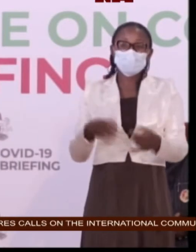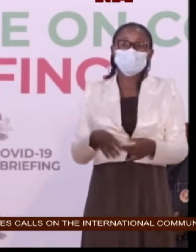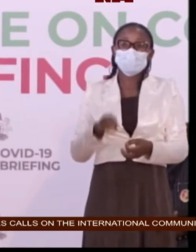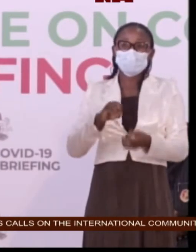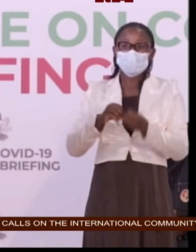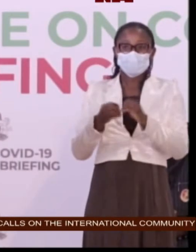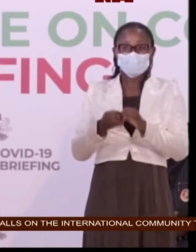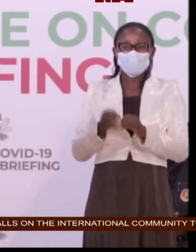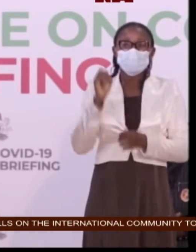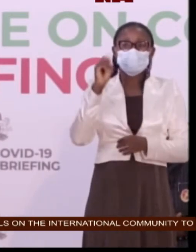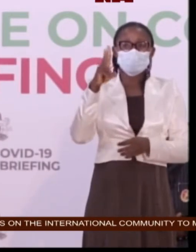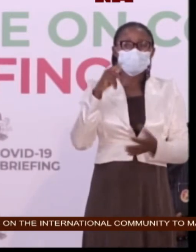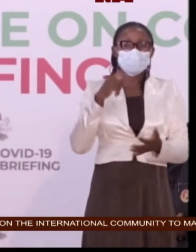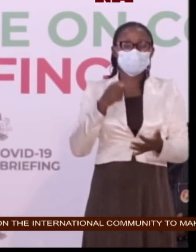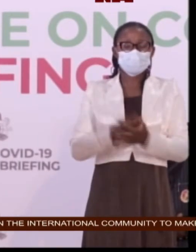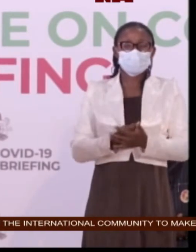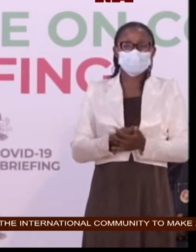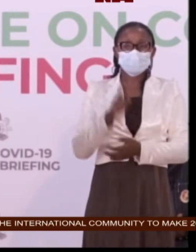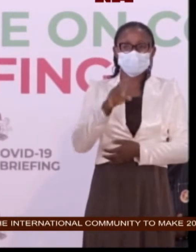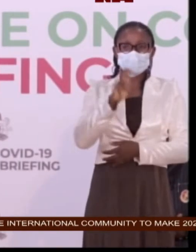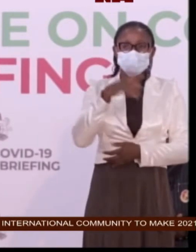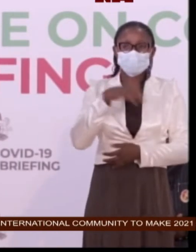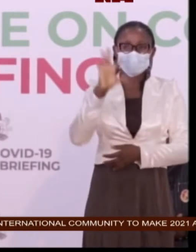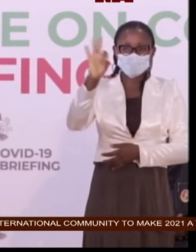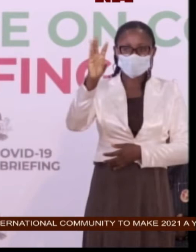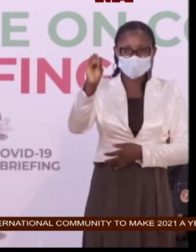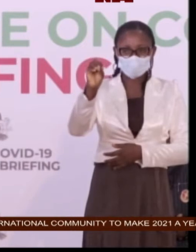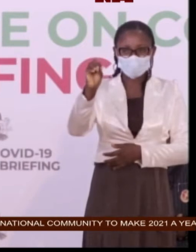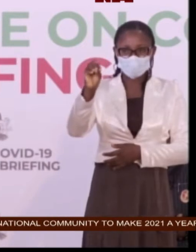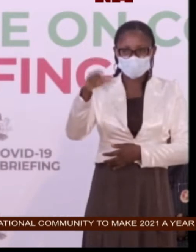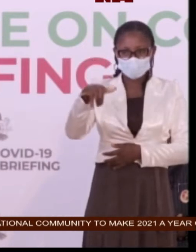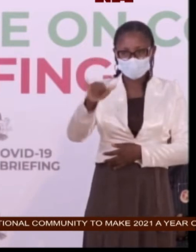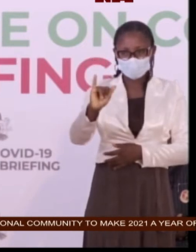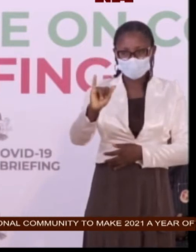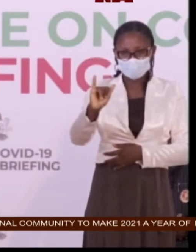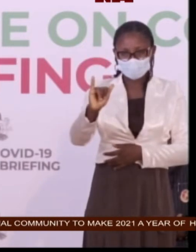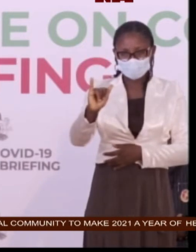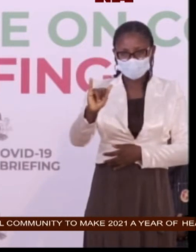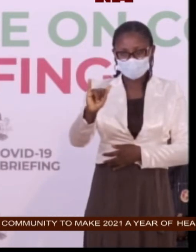number 12,190, while